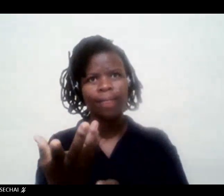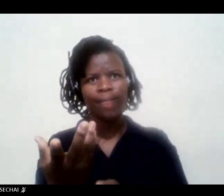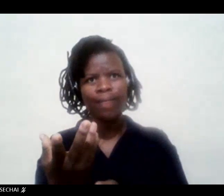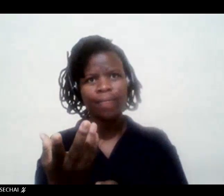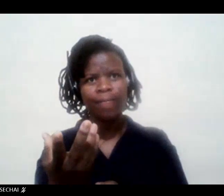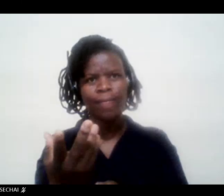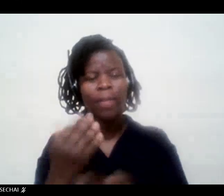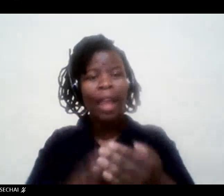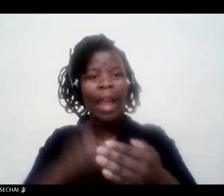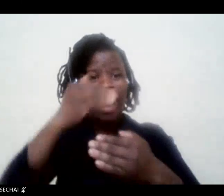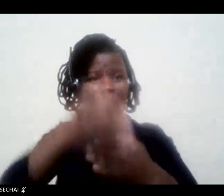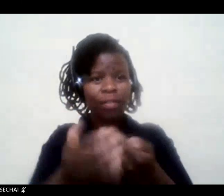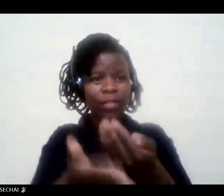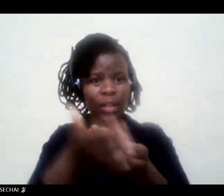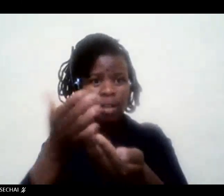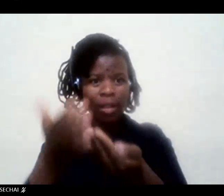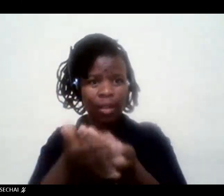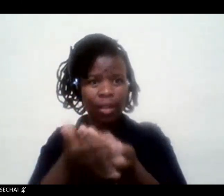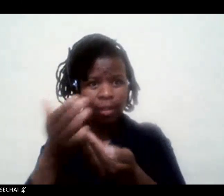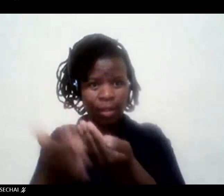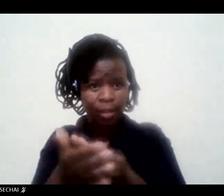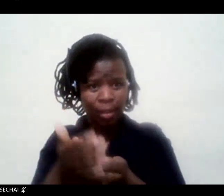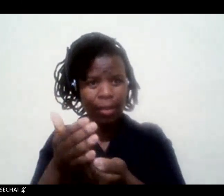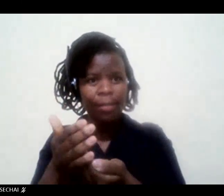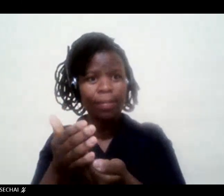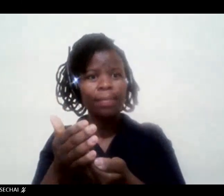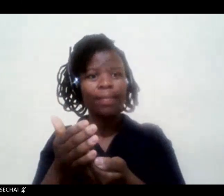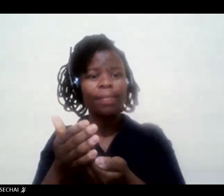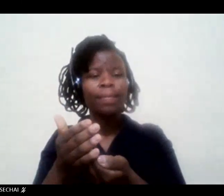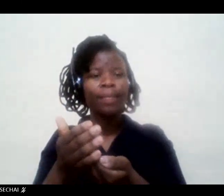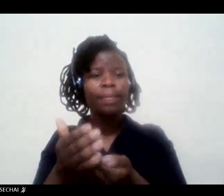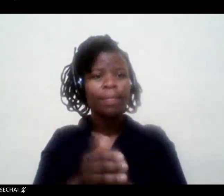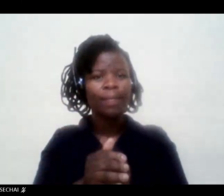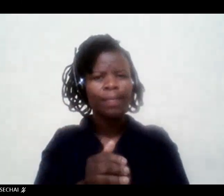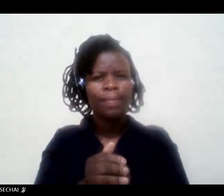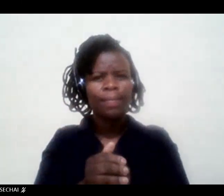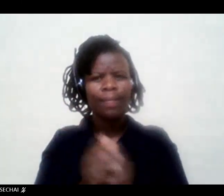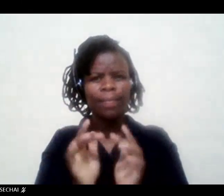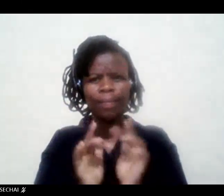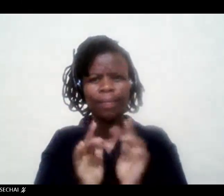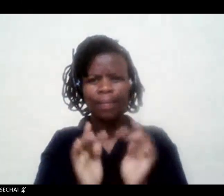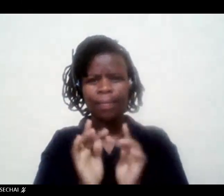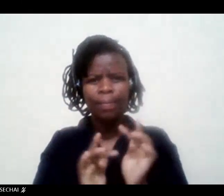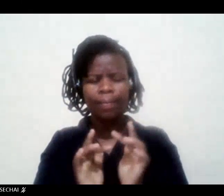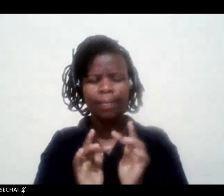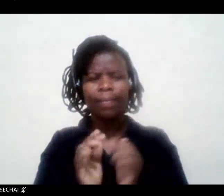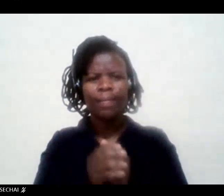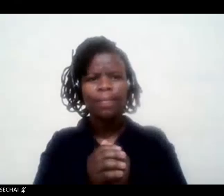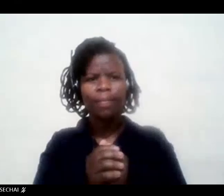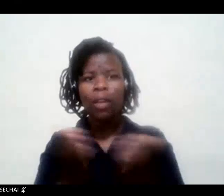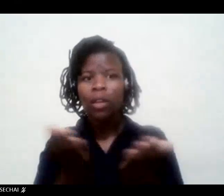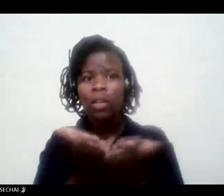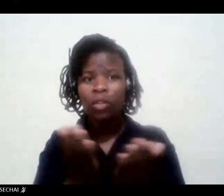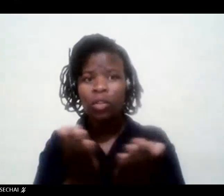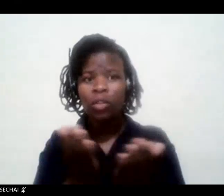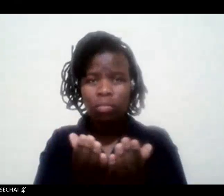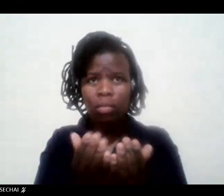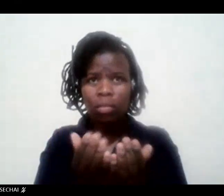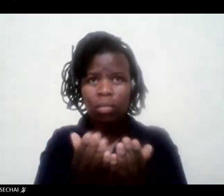aftercare. And at the school setup, the school, they finish, I think, around 1 or